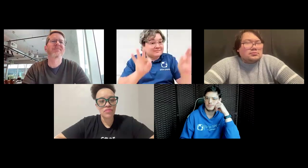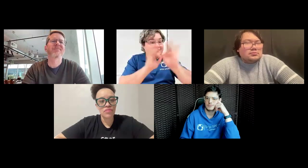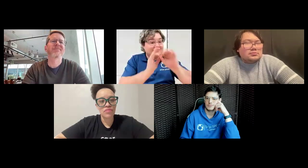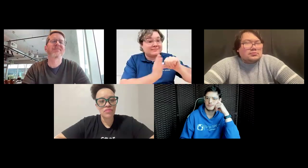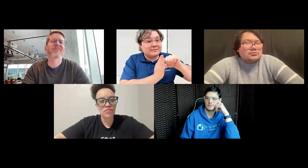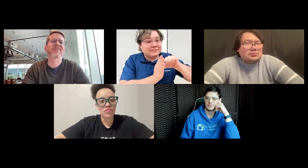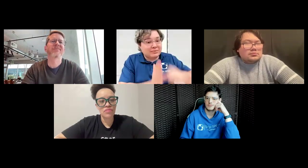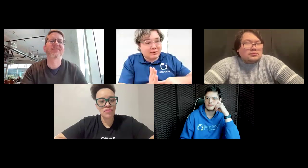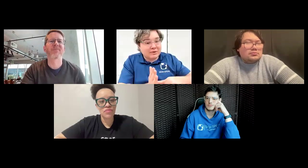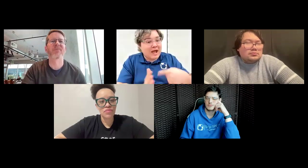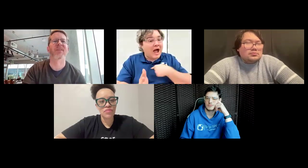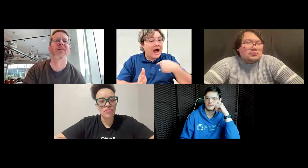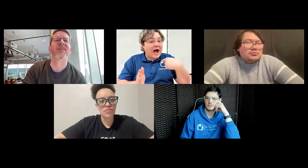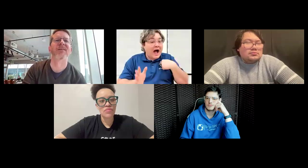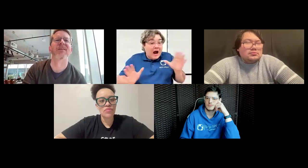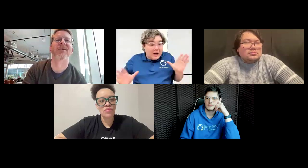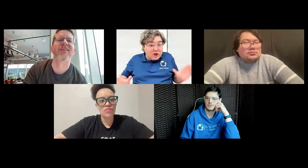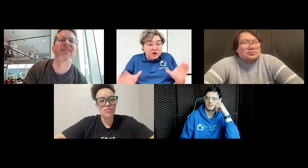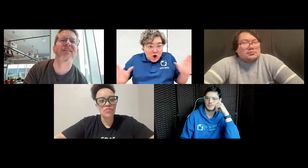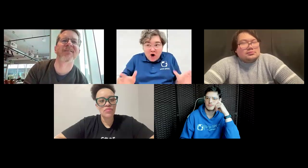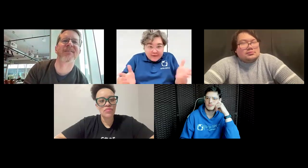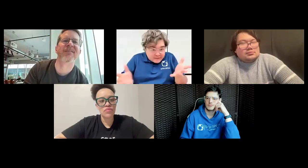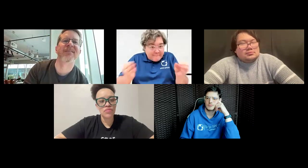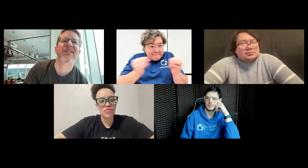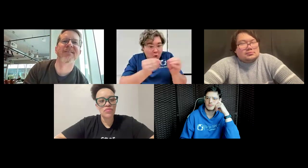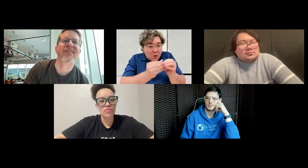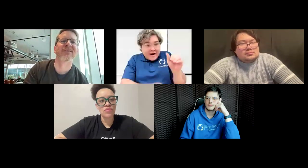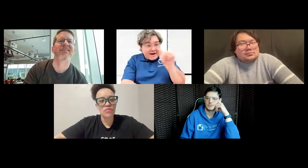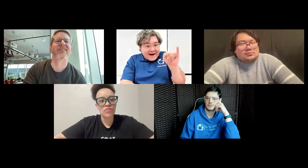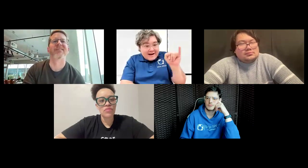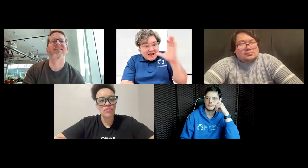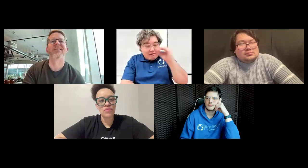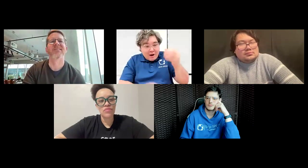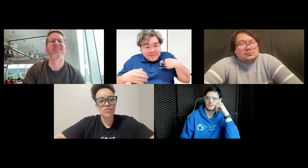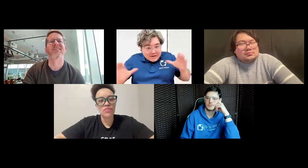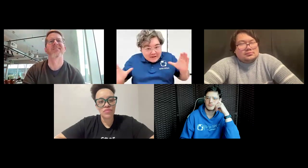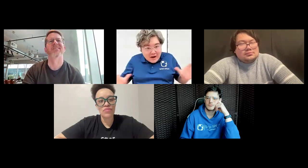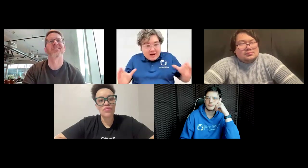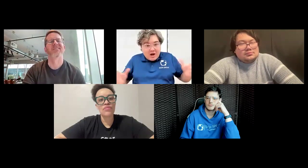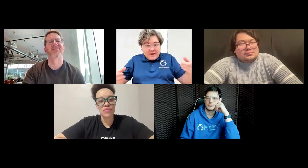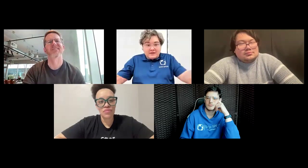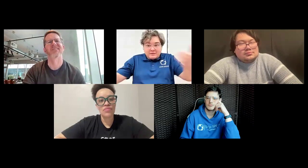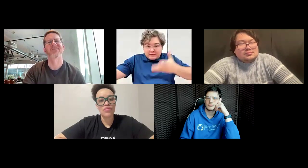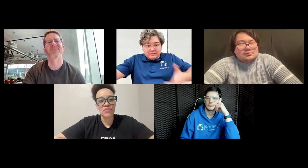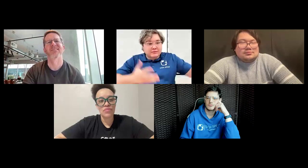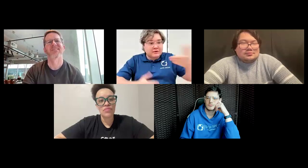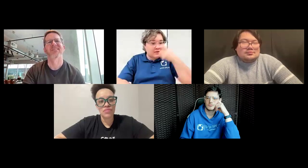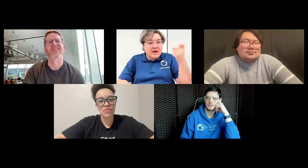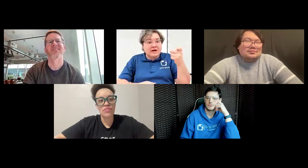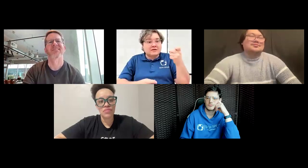And, competition is important. I would encourage, more AI companies